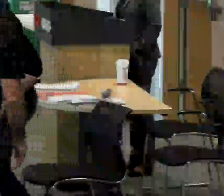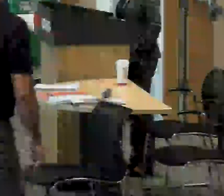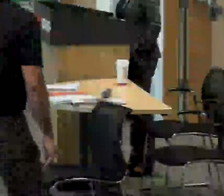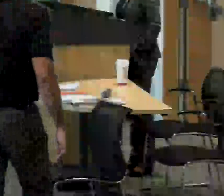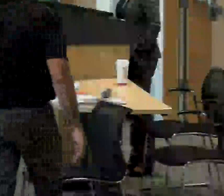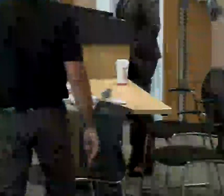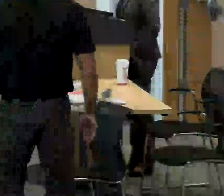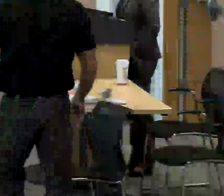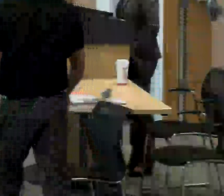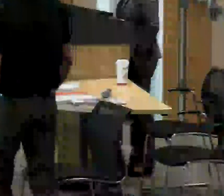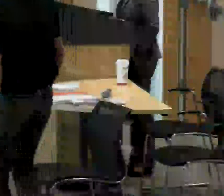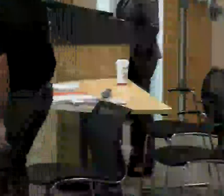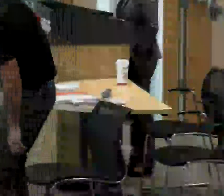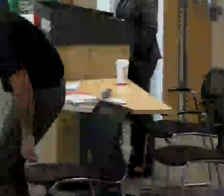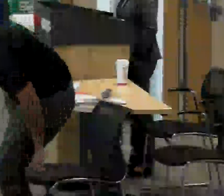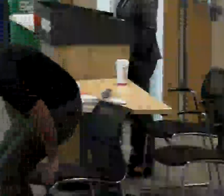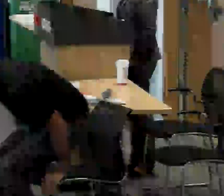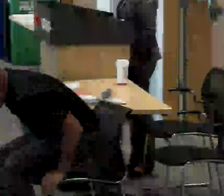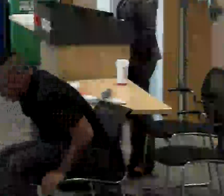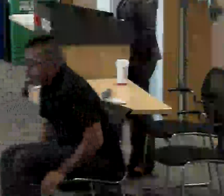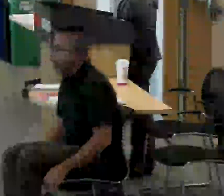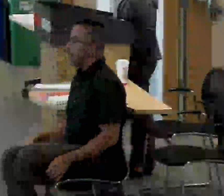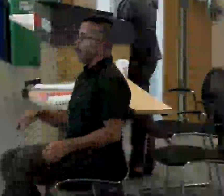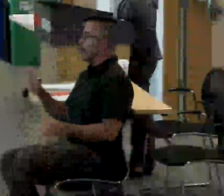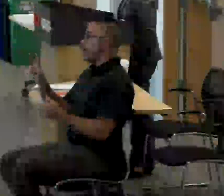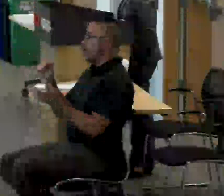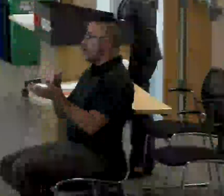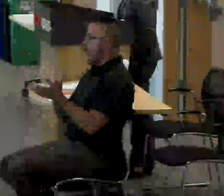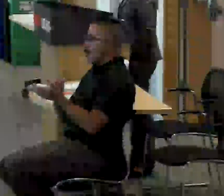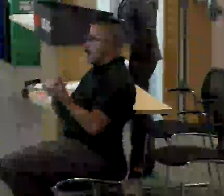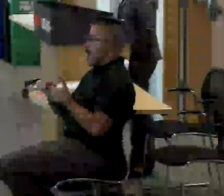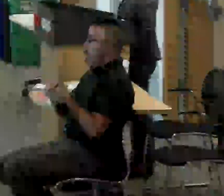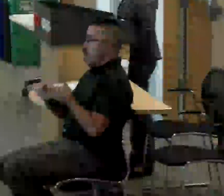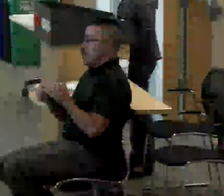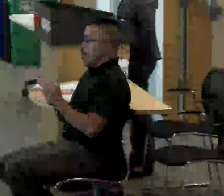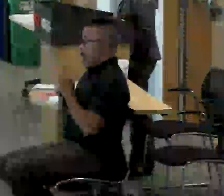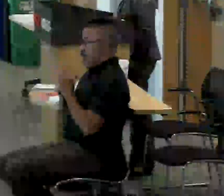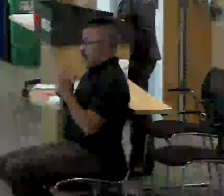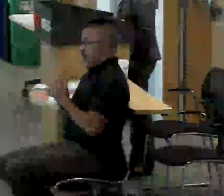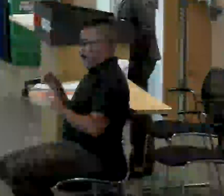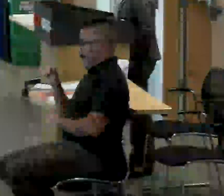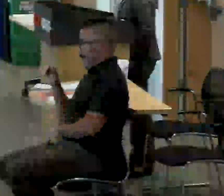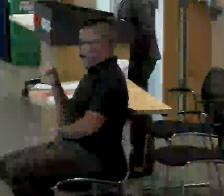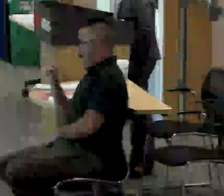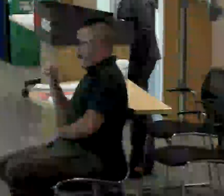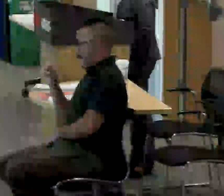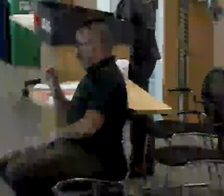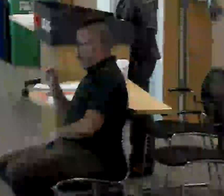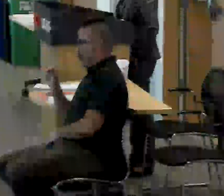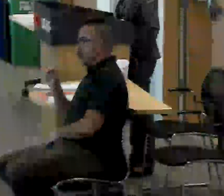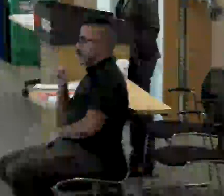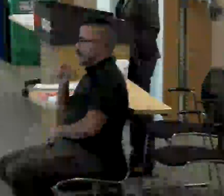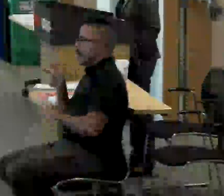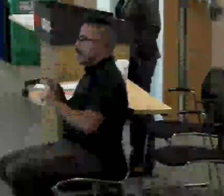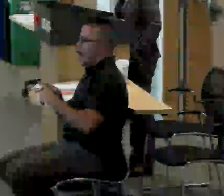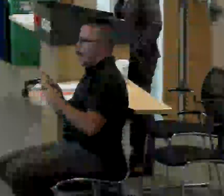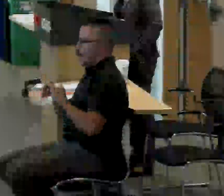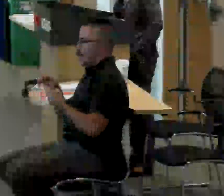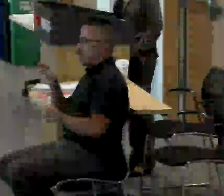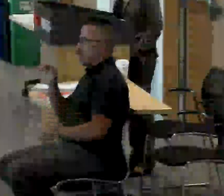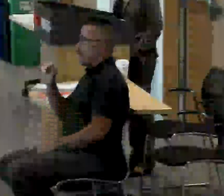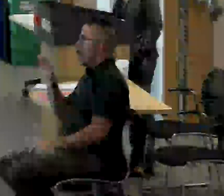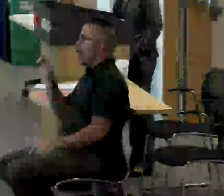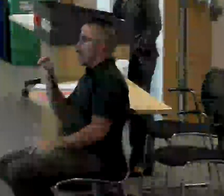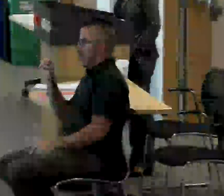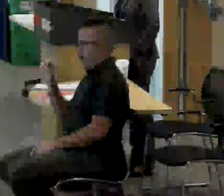to CalAble or any ABLE account. There are a variety of ABLE accounts available to you right now. We have not launched in